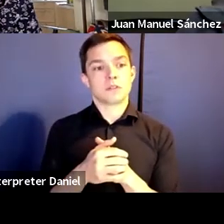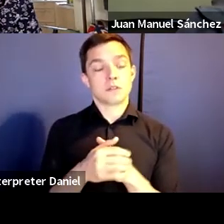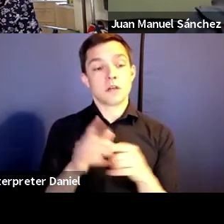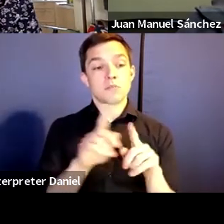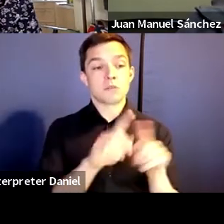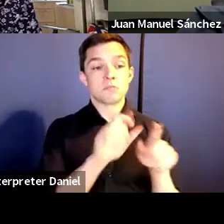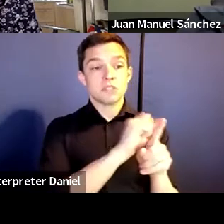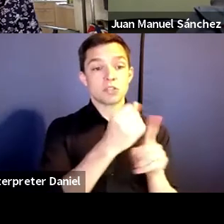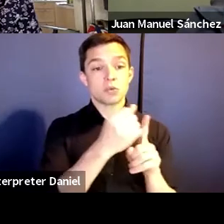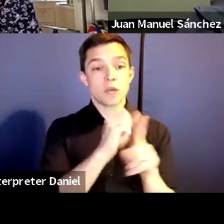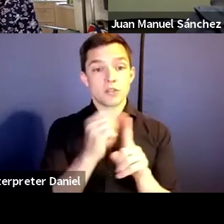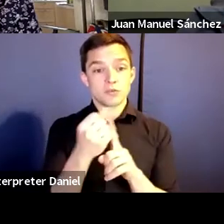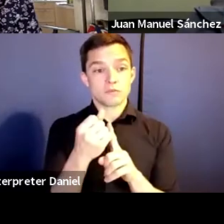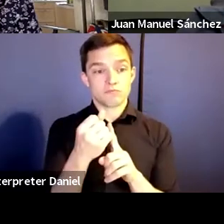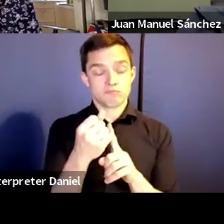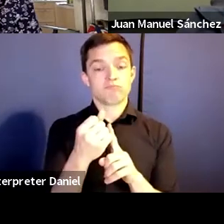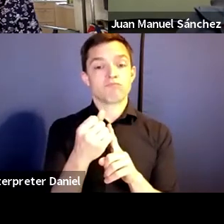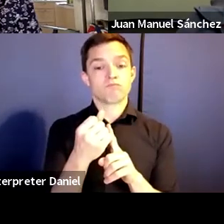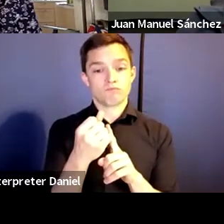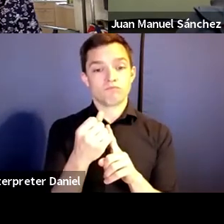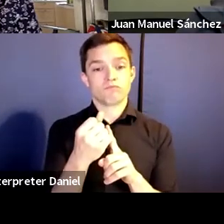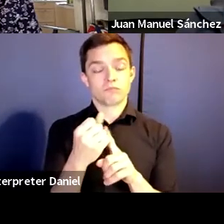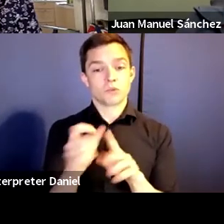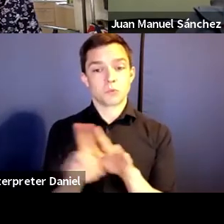situations we have to